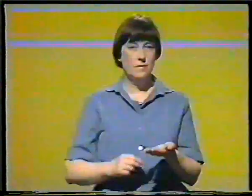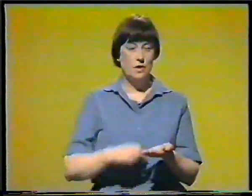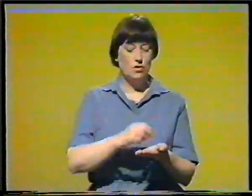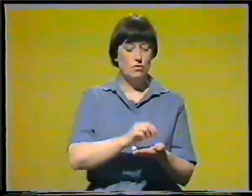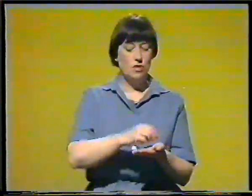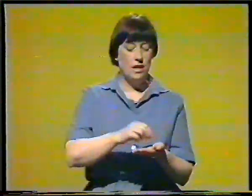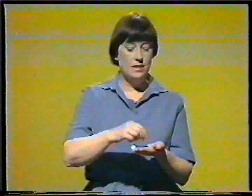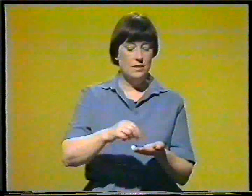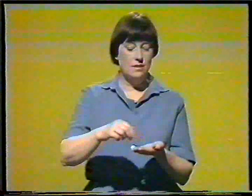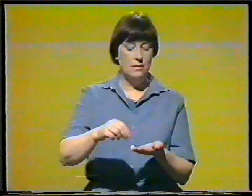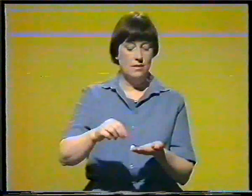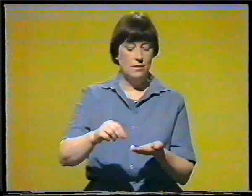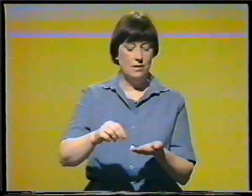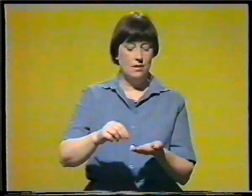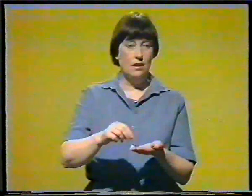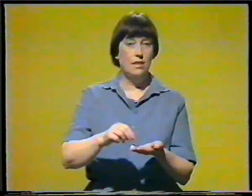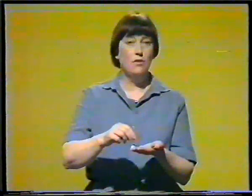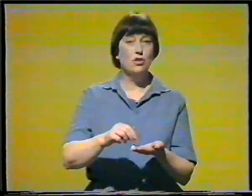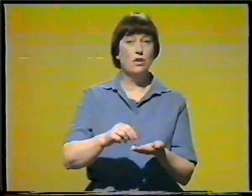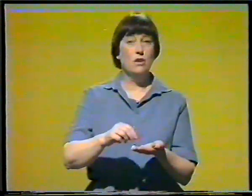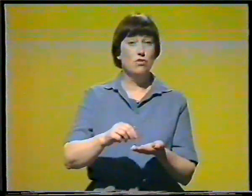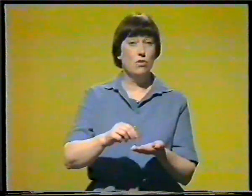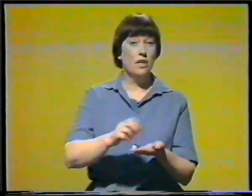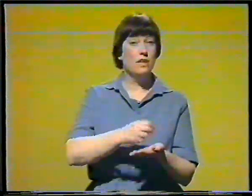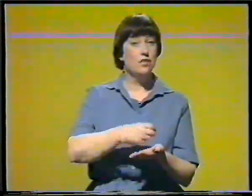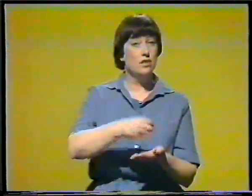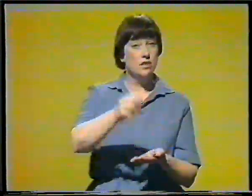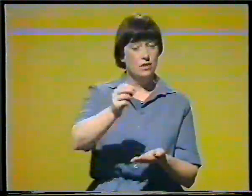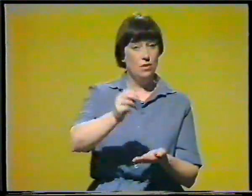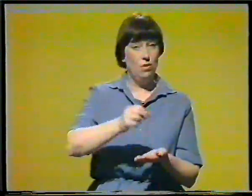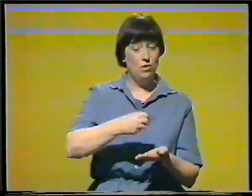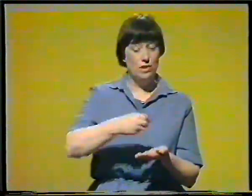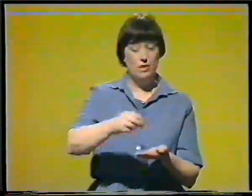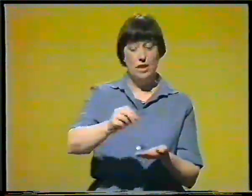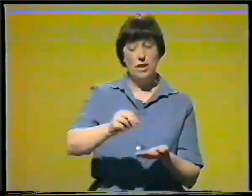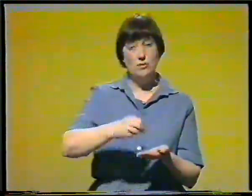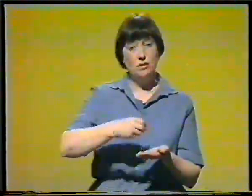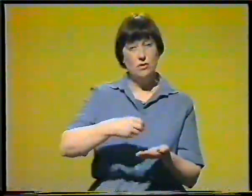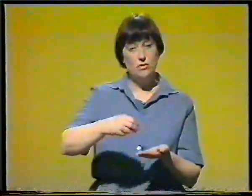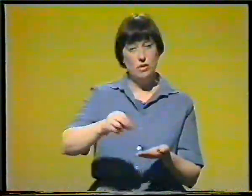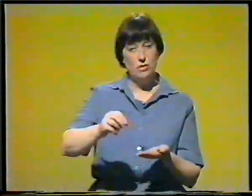to write. And if we're showing drawing, then just alter the actual stroke.